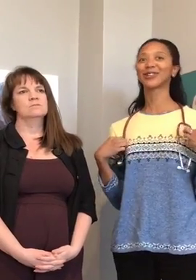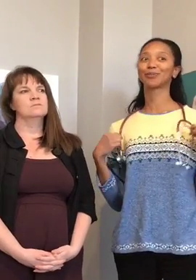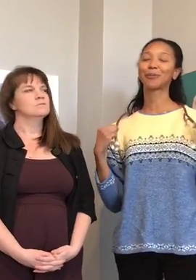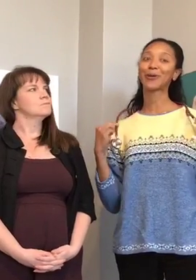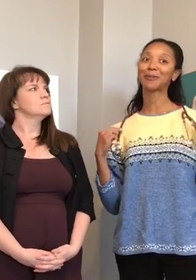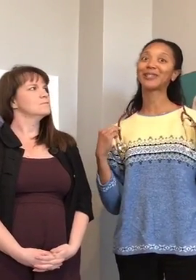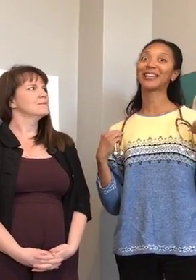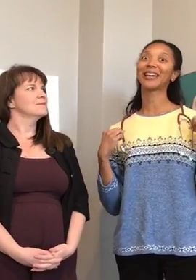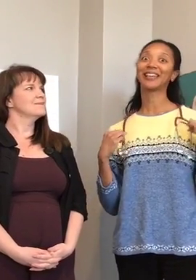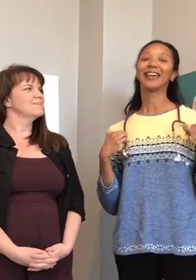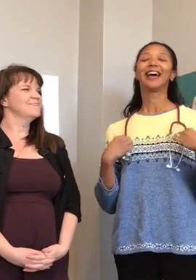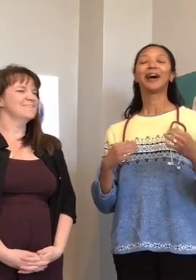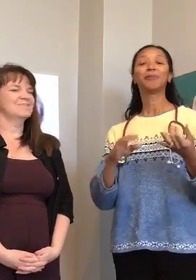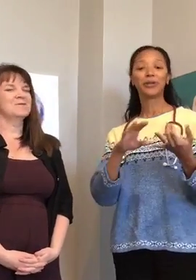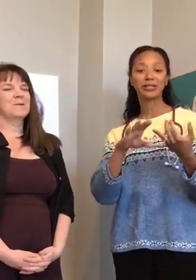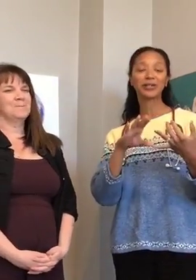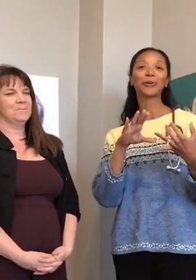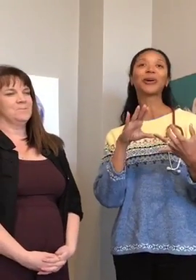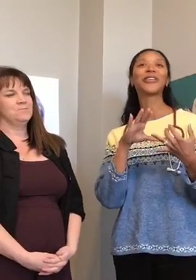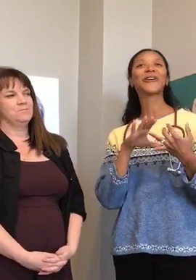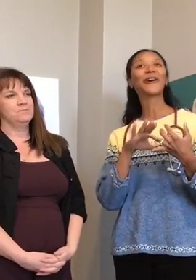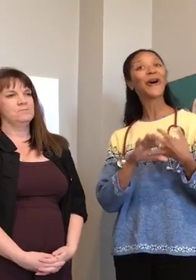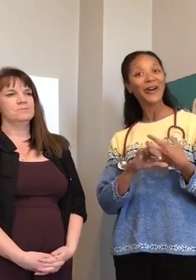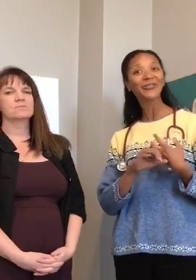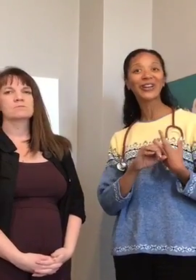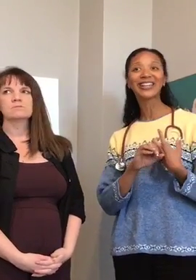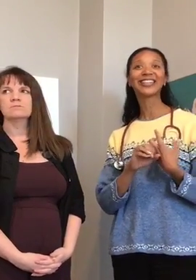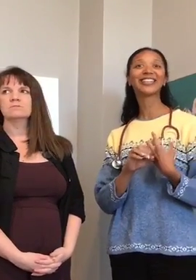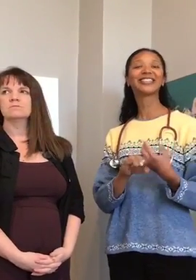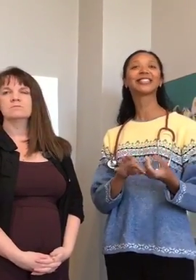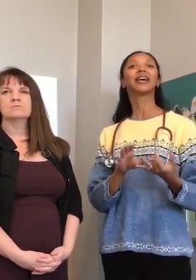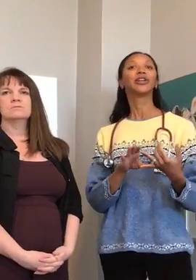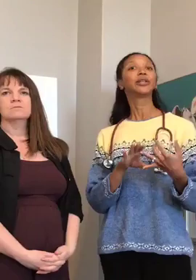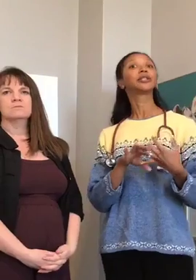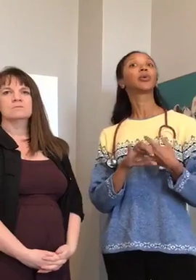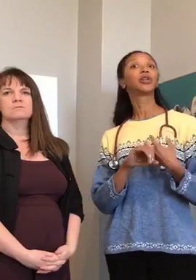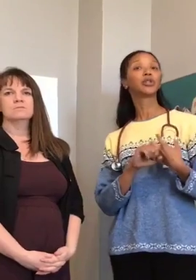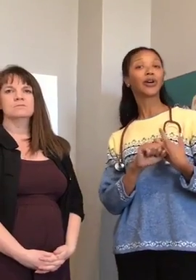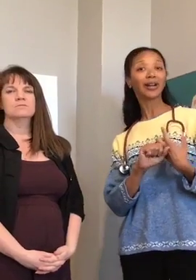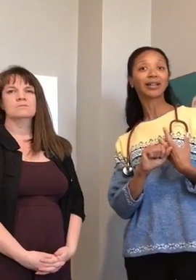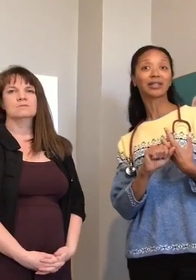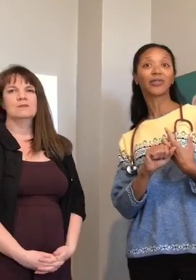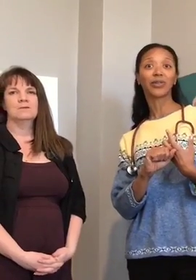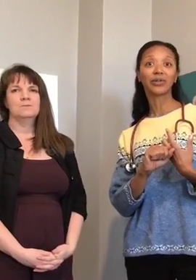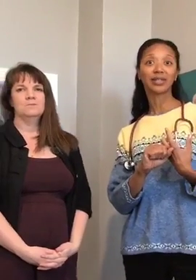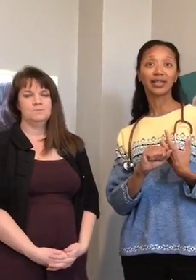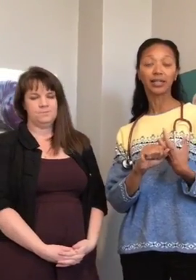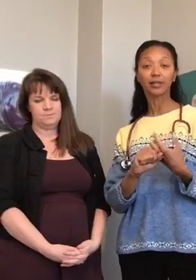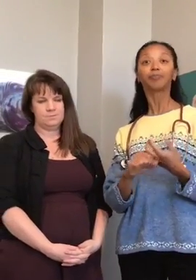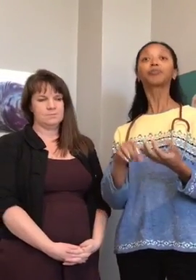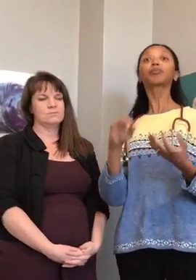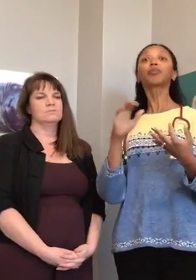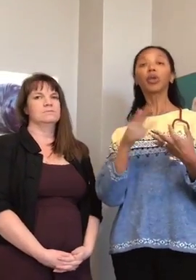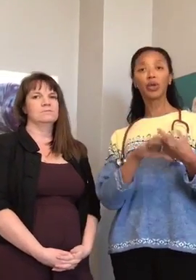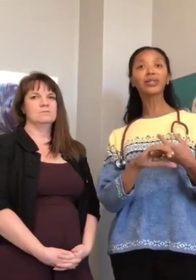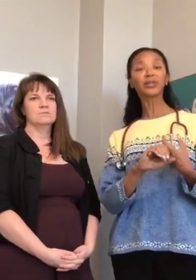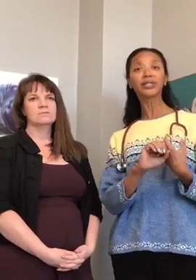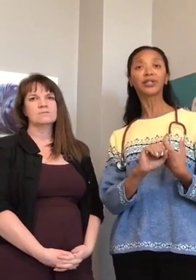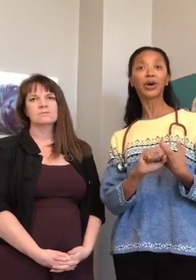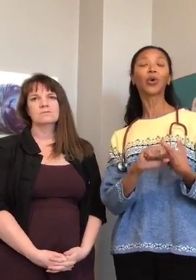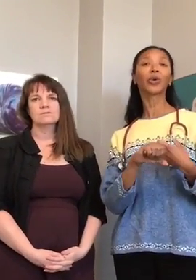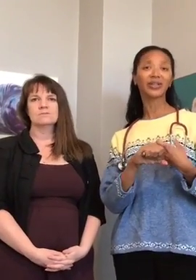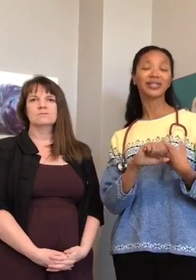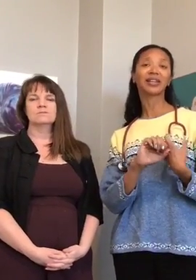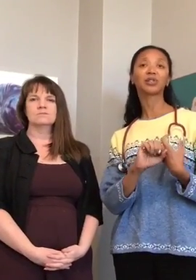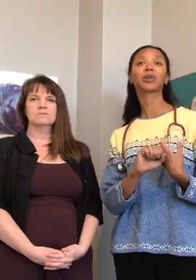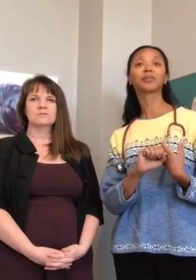is. Here's my prop today. You need to know what your heart rate is. You need to know what your target is for those things. You also need